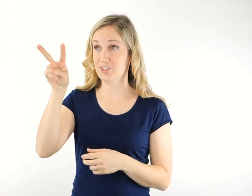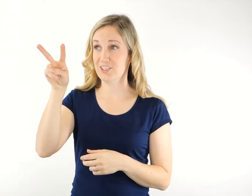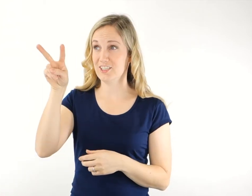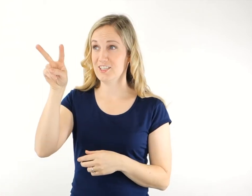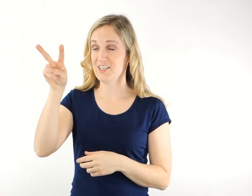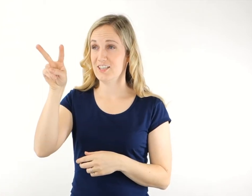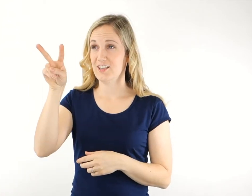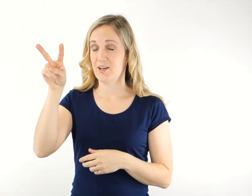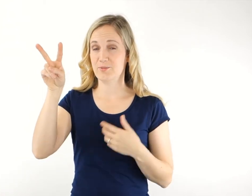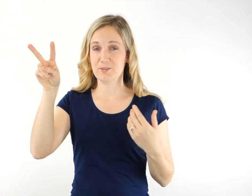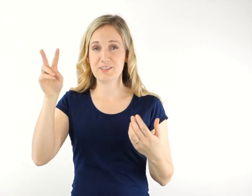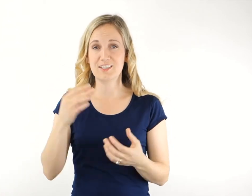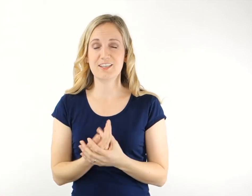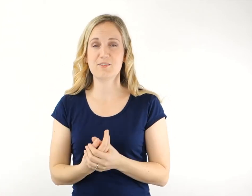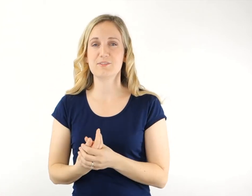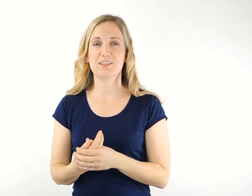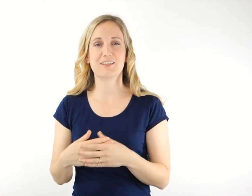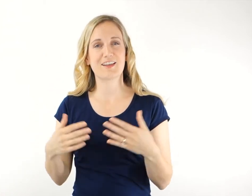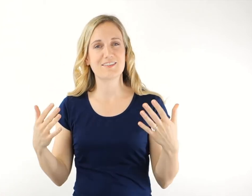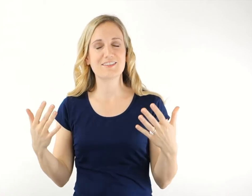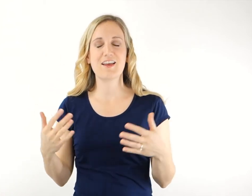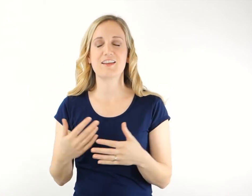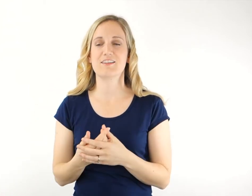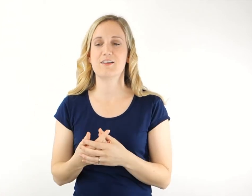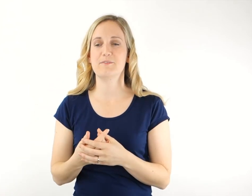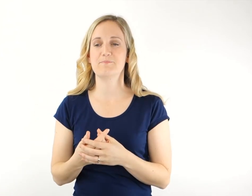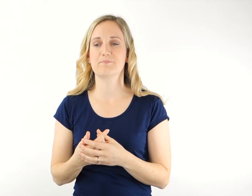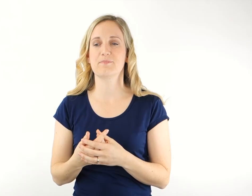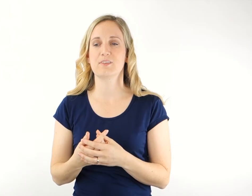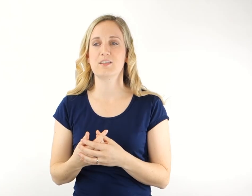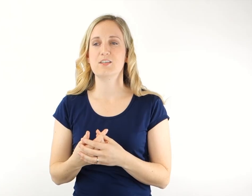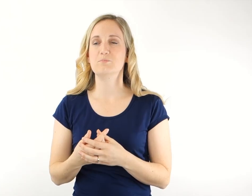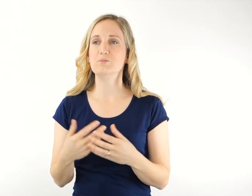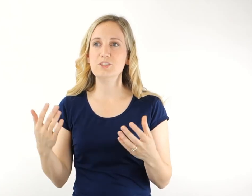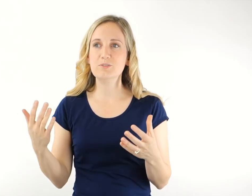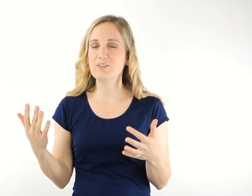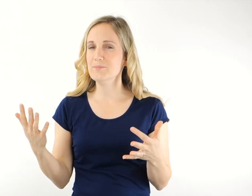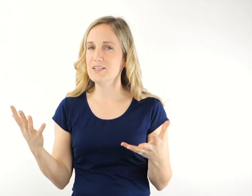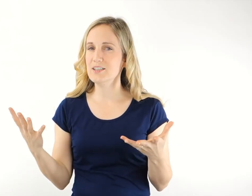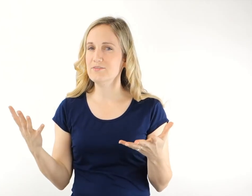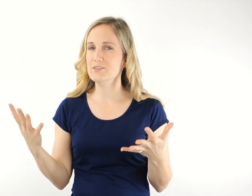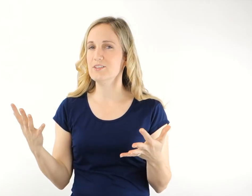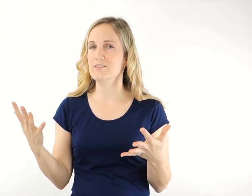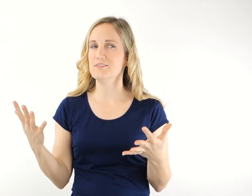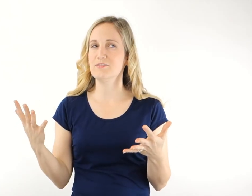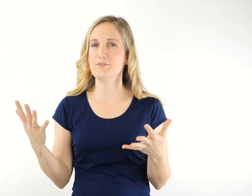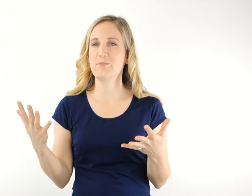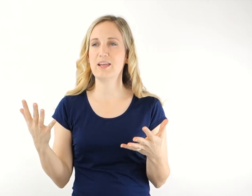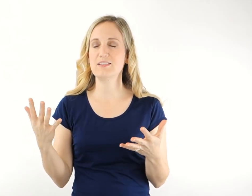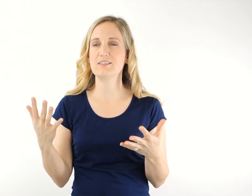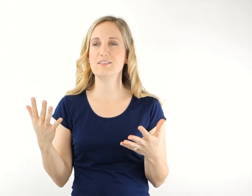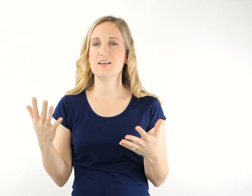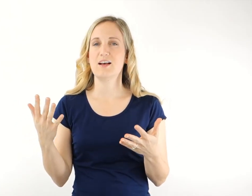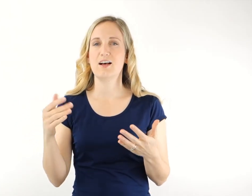look. And what are we looking at? We're looking at the sky. And blue can be done a few different ways.